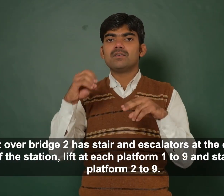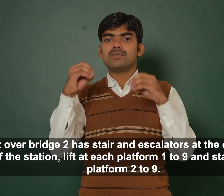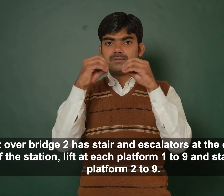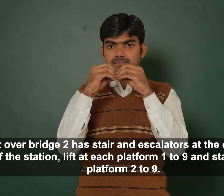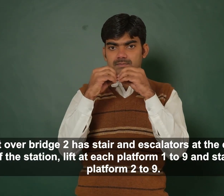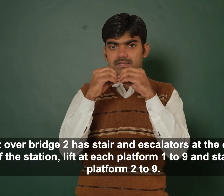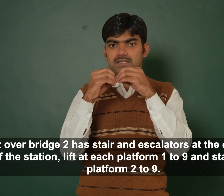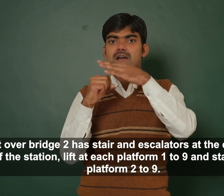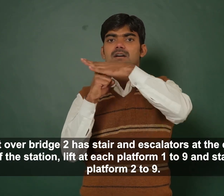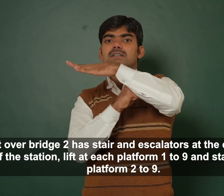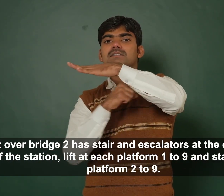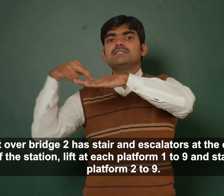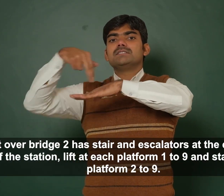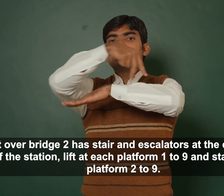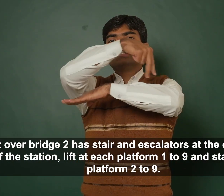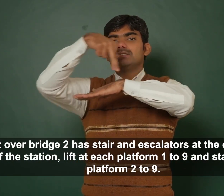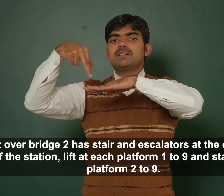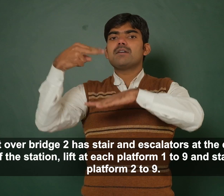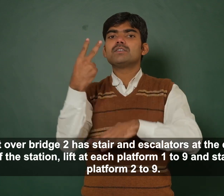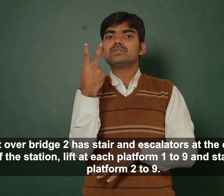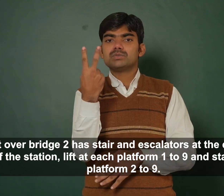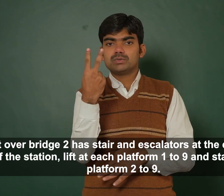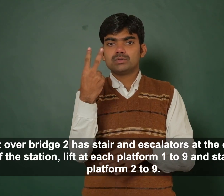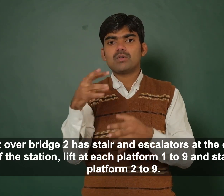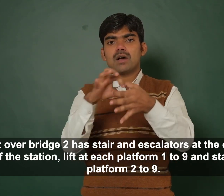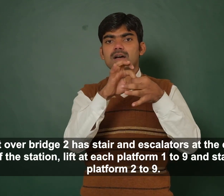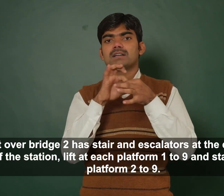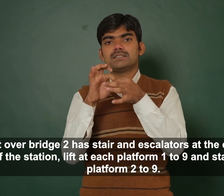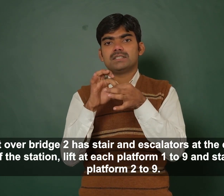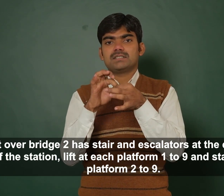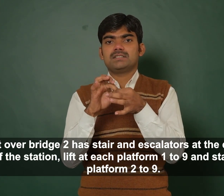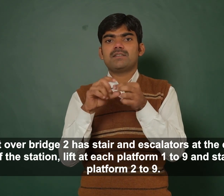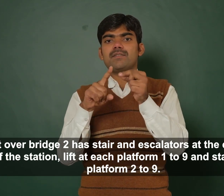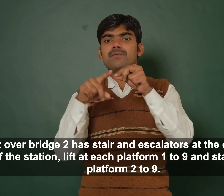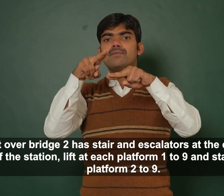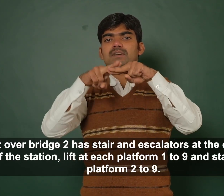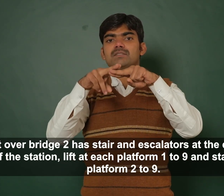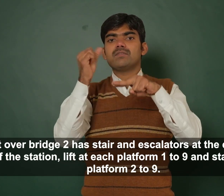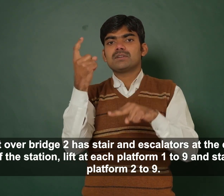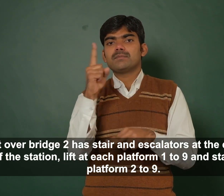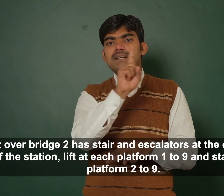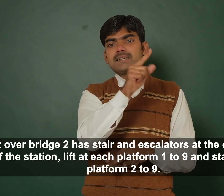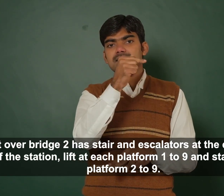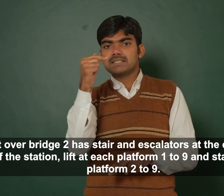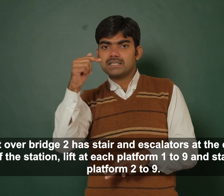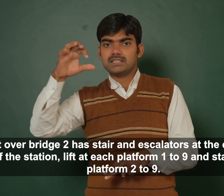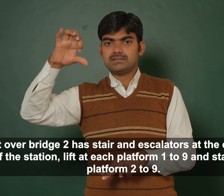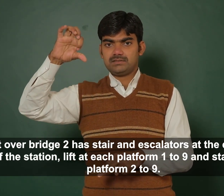Foot overbridge 2 has stair and escalators at the entrance of the station, lift